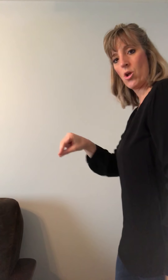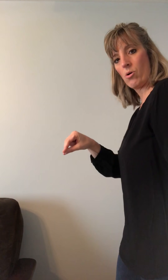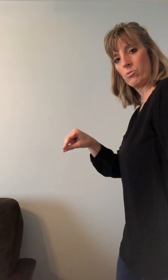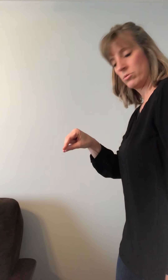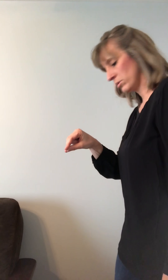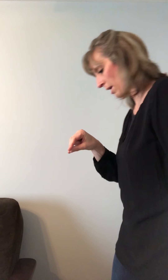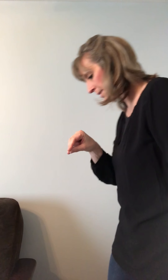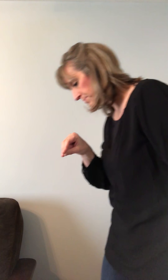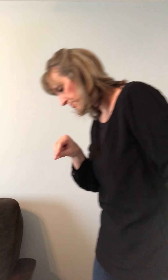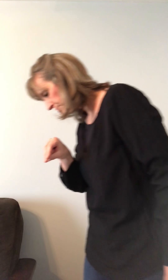no, okay?